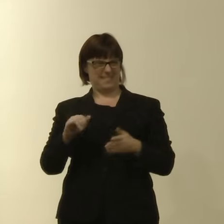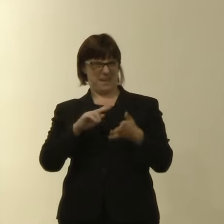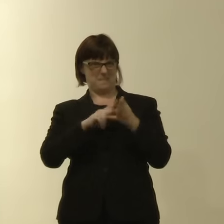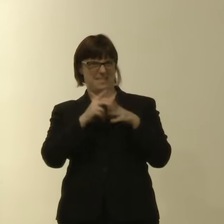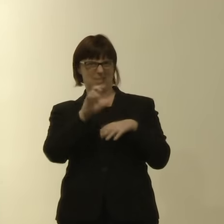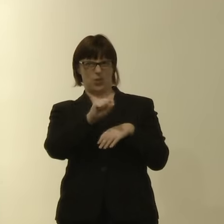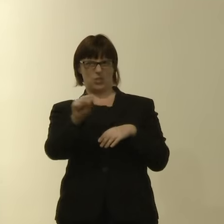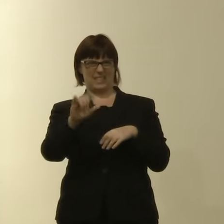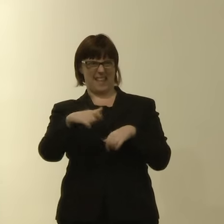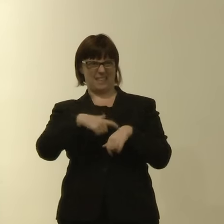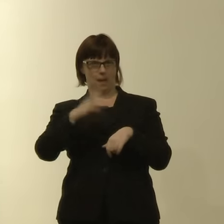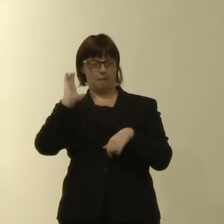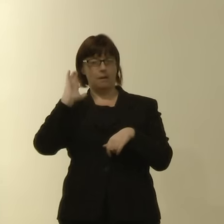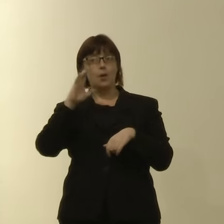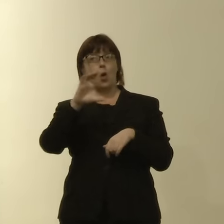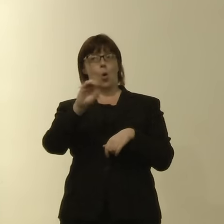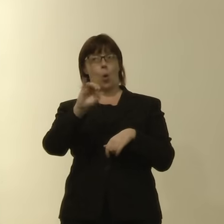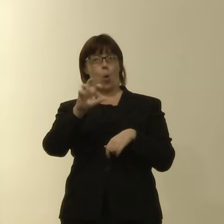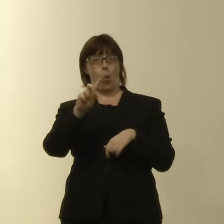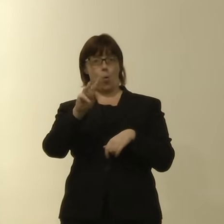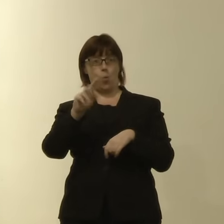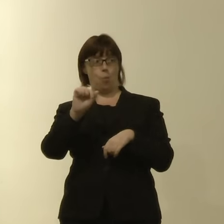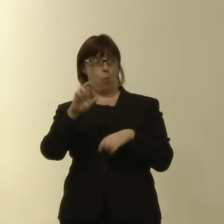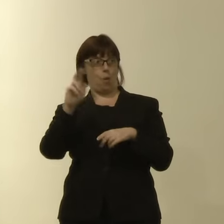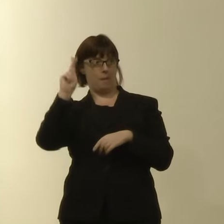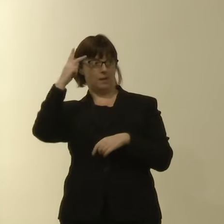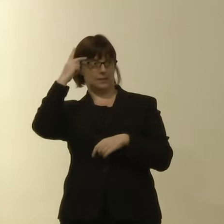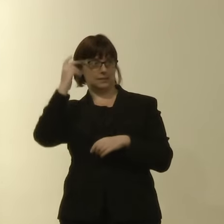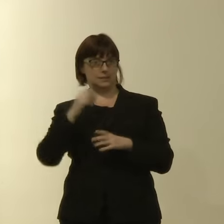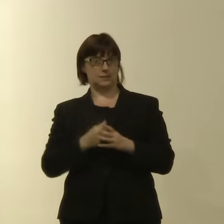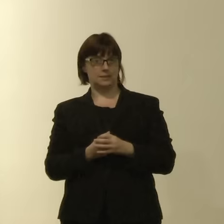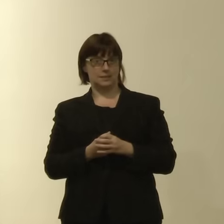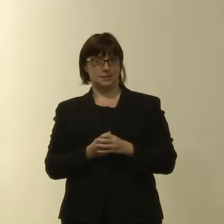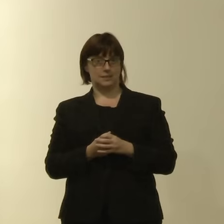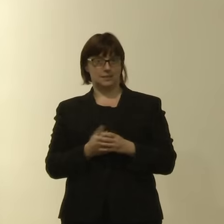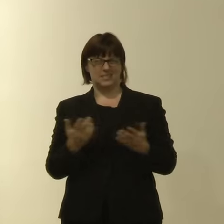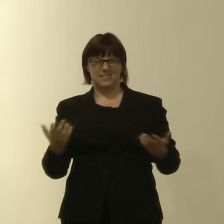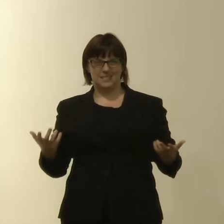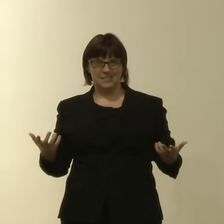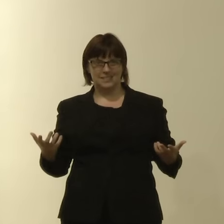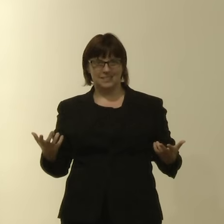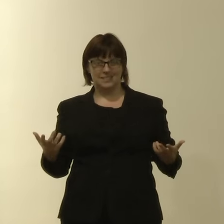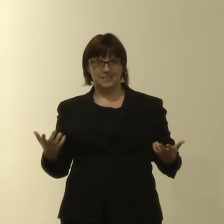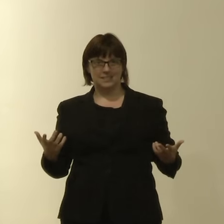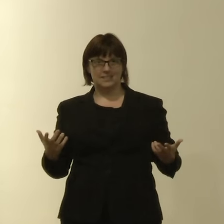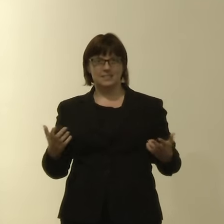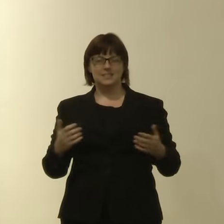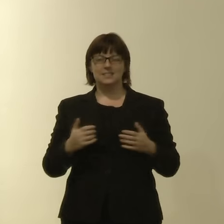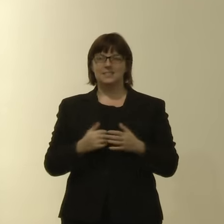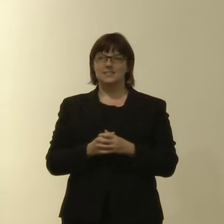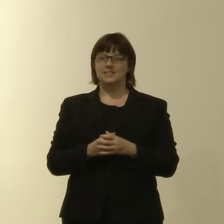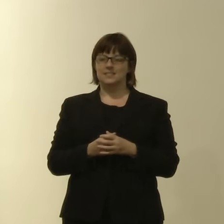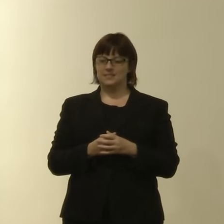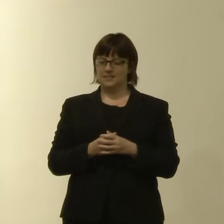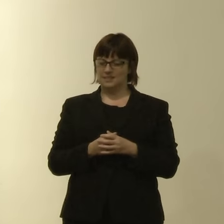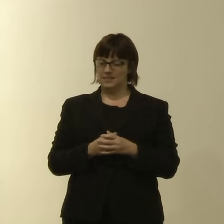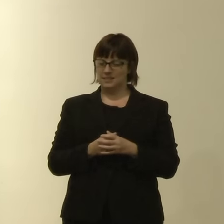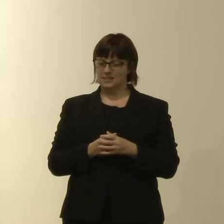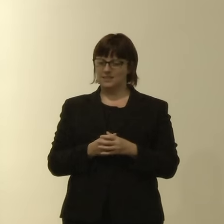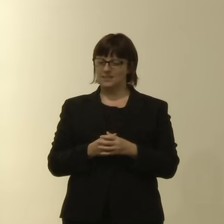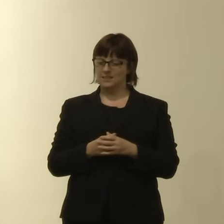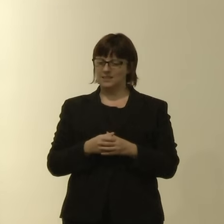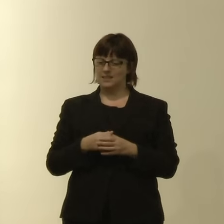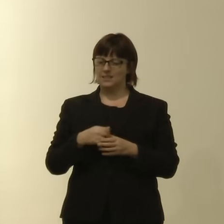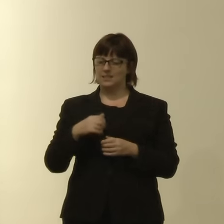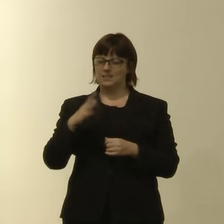the United States, we lifted up two great rights that we never have lived up to yet. We